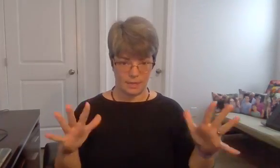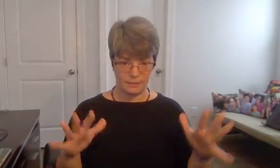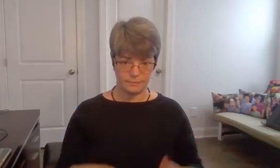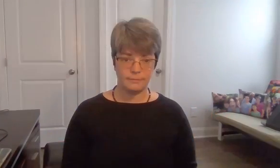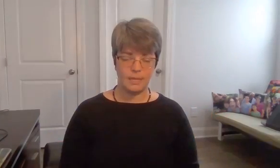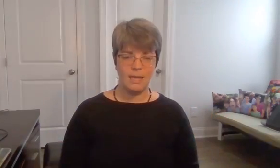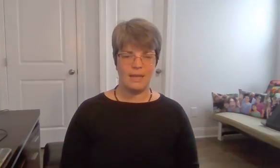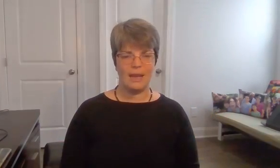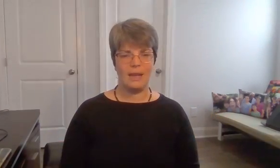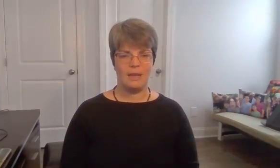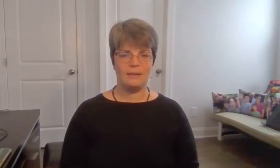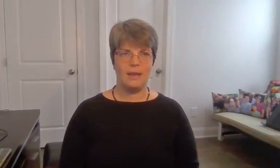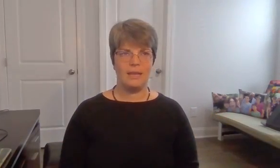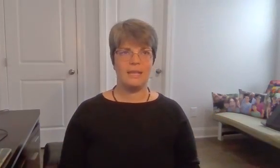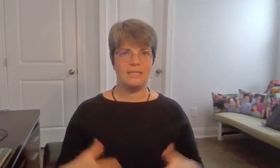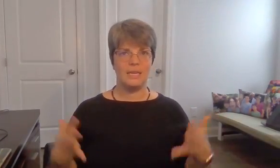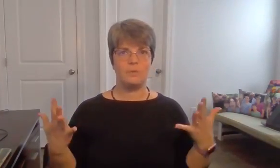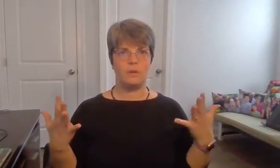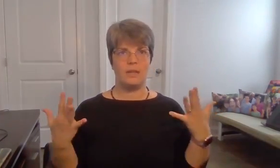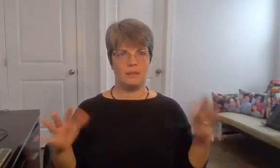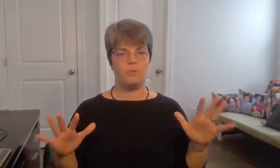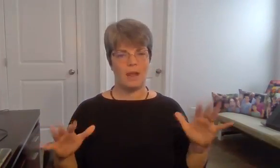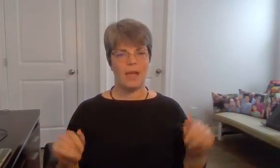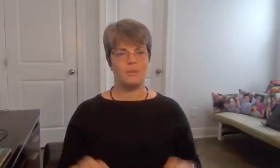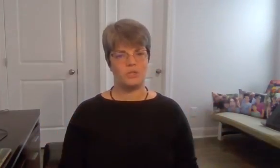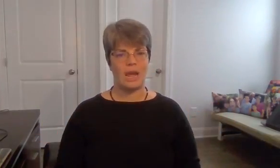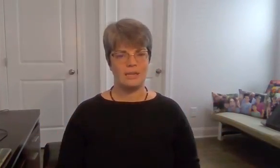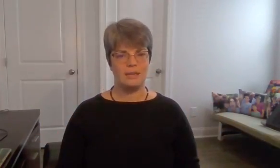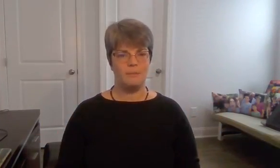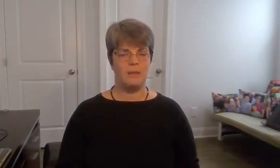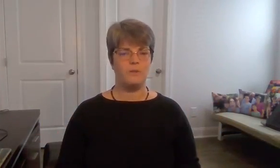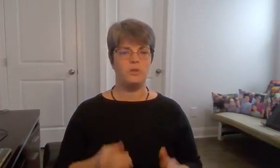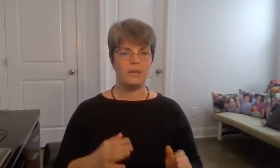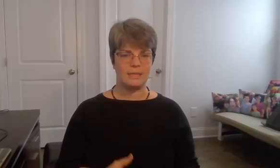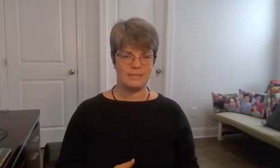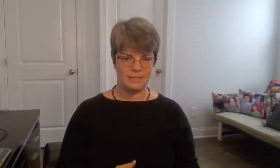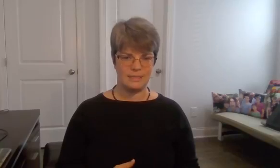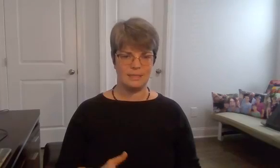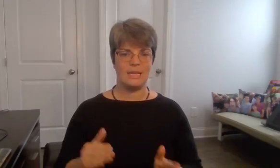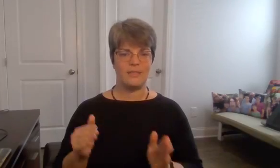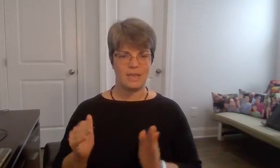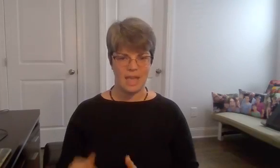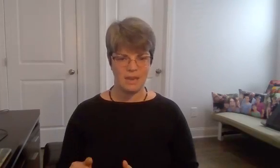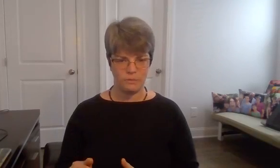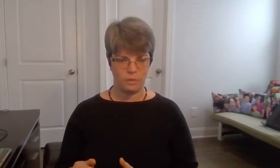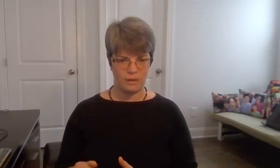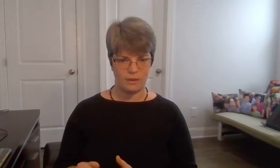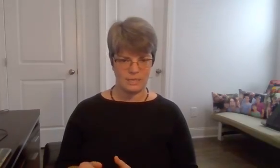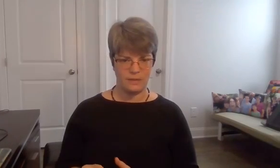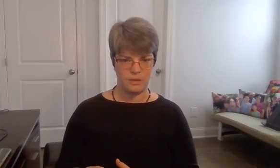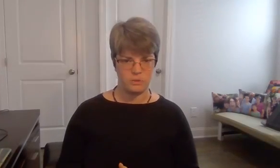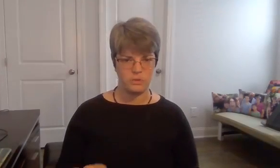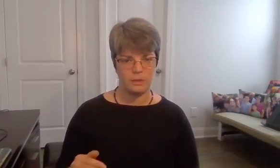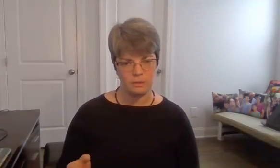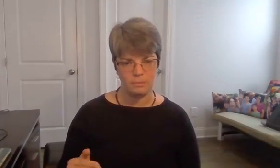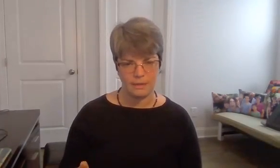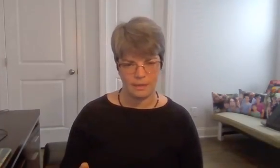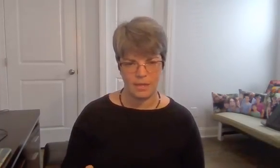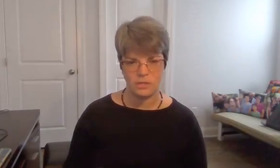done. Again, done is a little more abstract, but if you do it consistently at the end of whatever activity you're doing, they'll make the connection